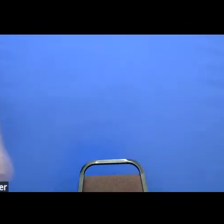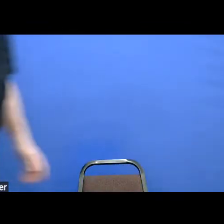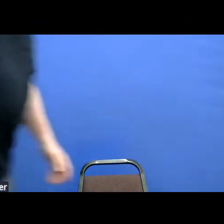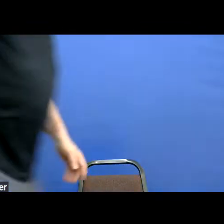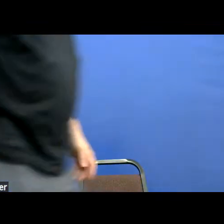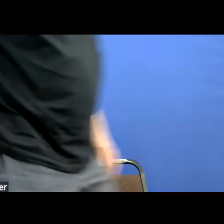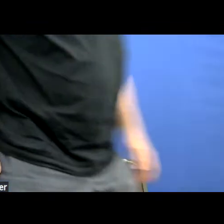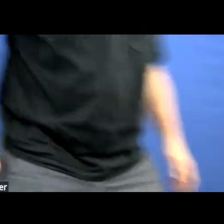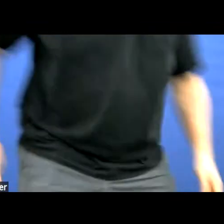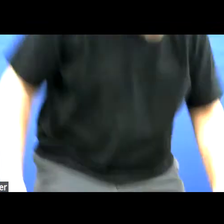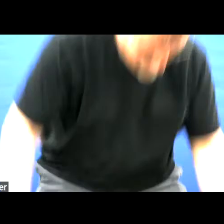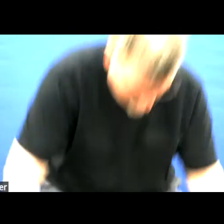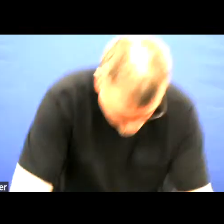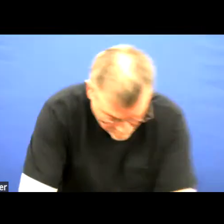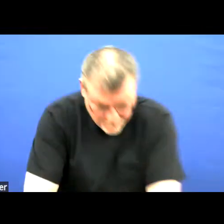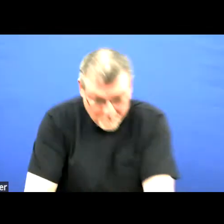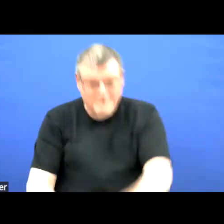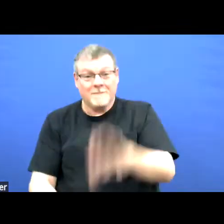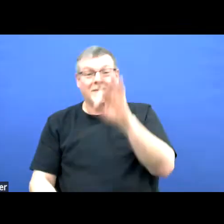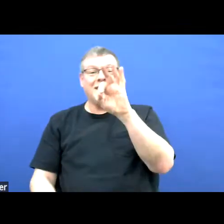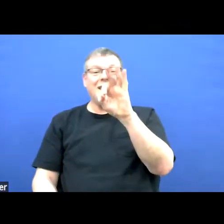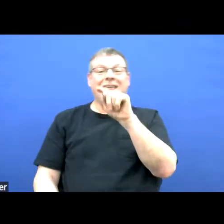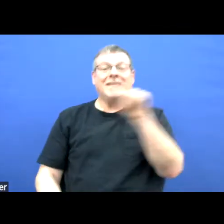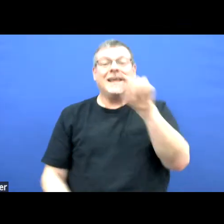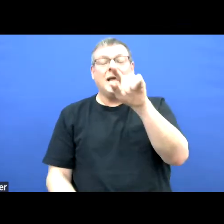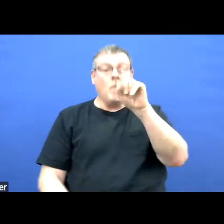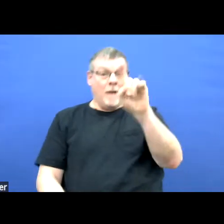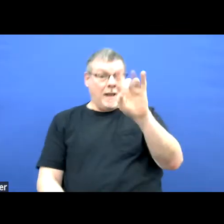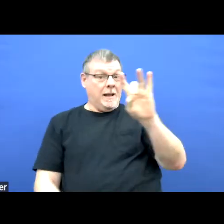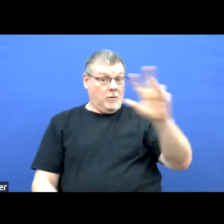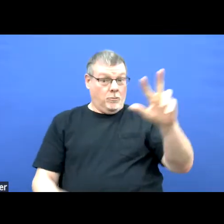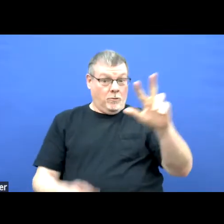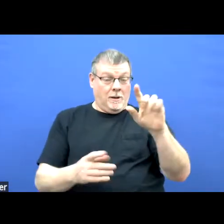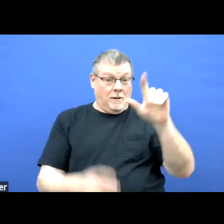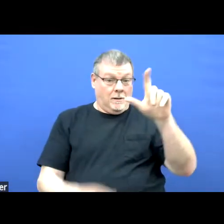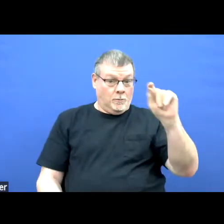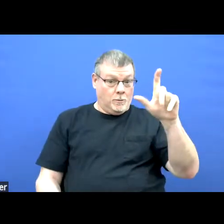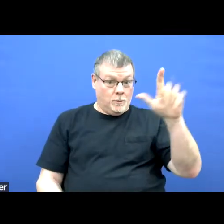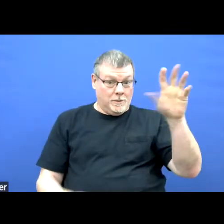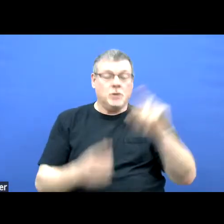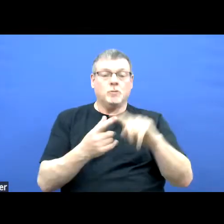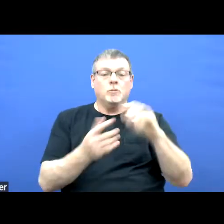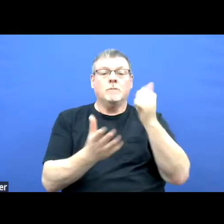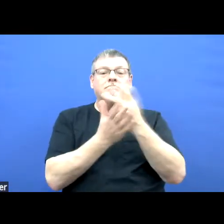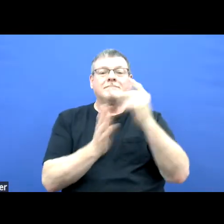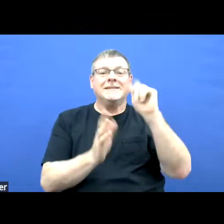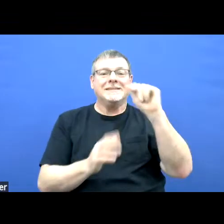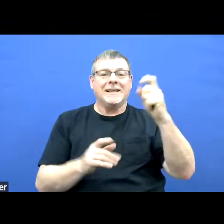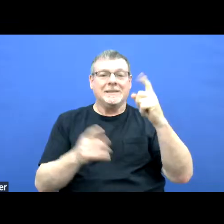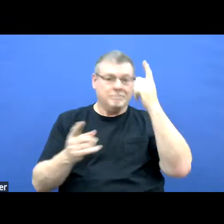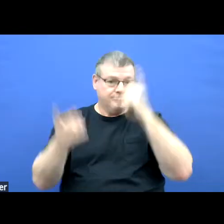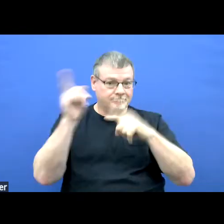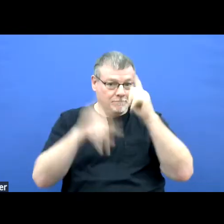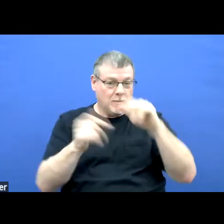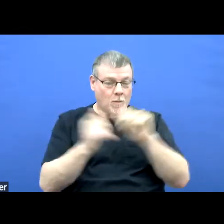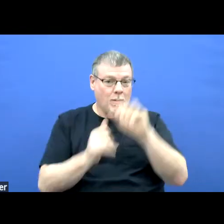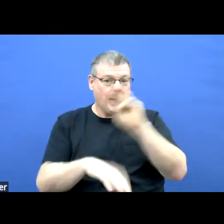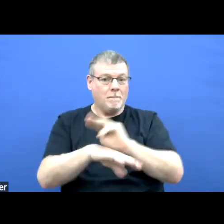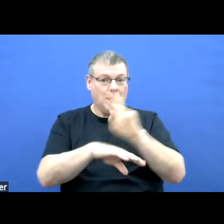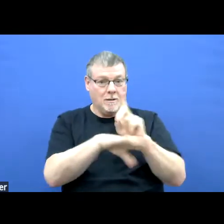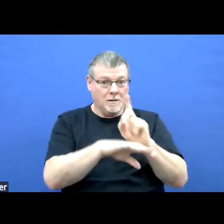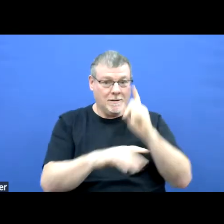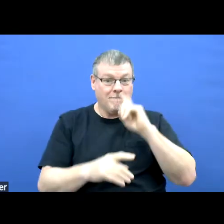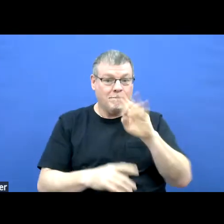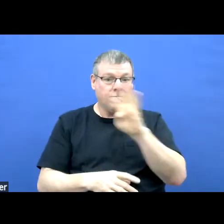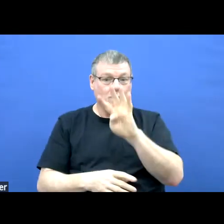resolution 9-183, 2026 to authorize the tax certiorari settlement with McDonald's Corporation